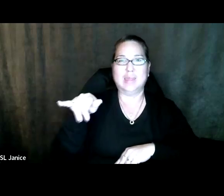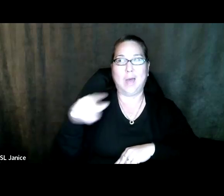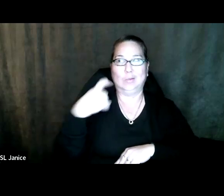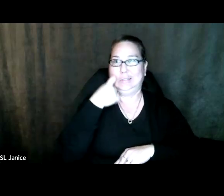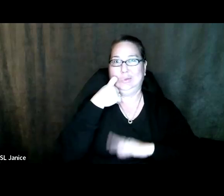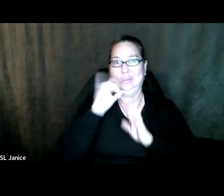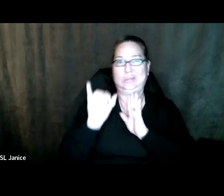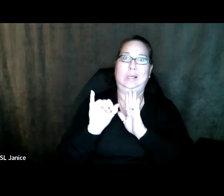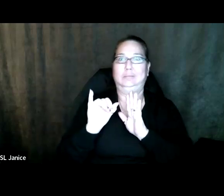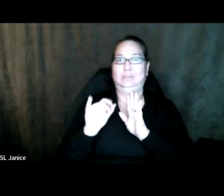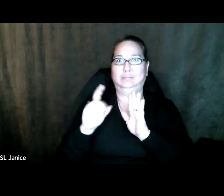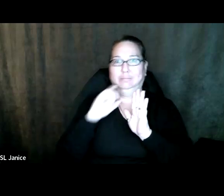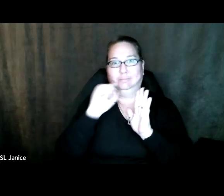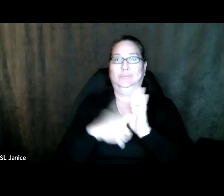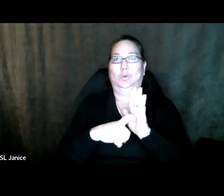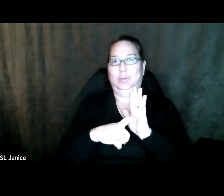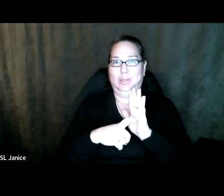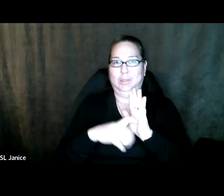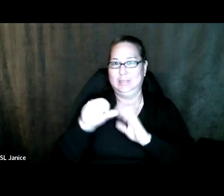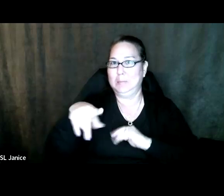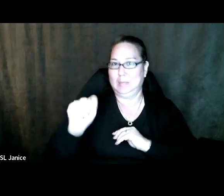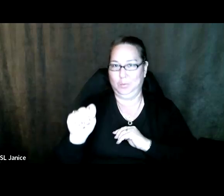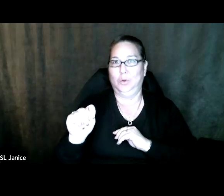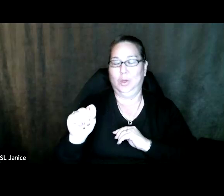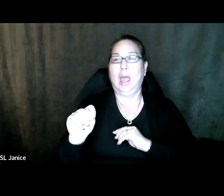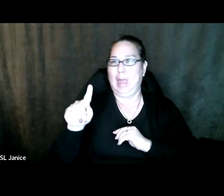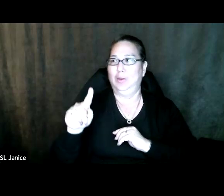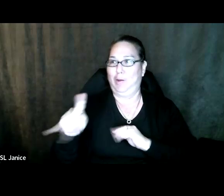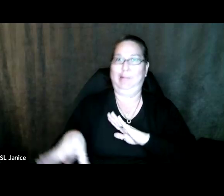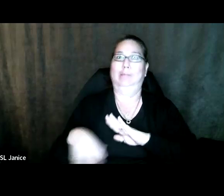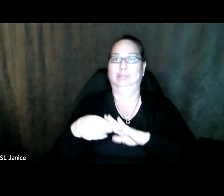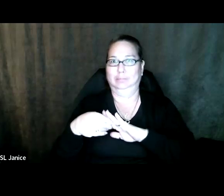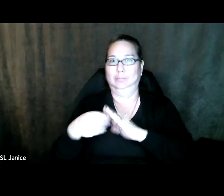and are just starting to get initial support as transformation schools.